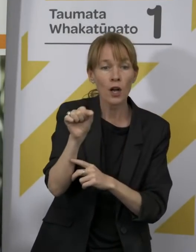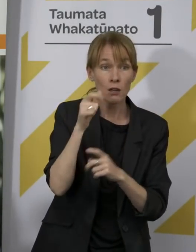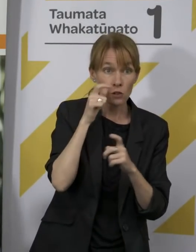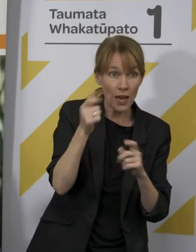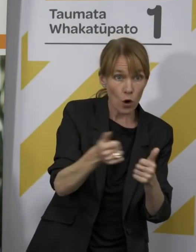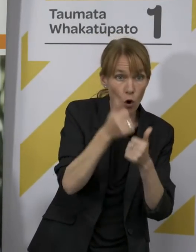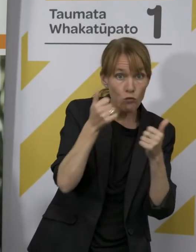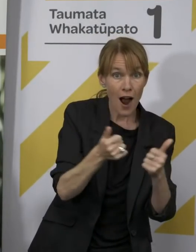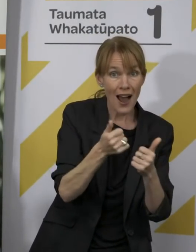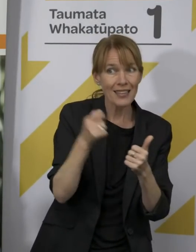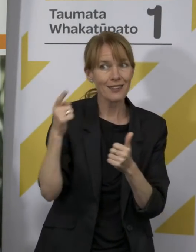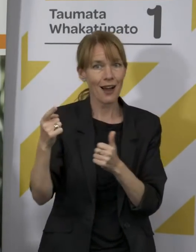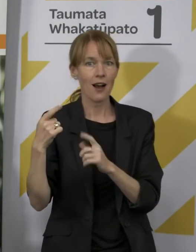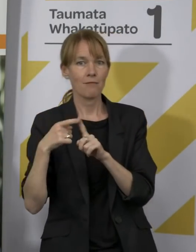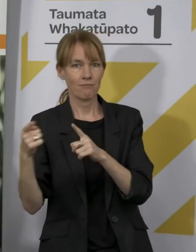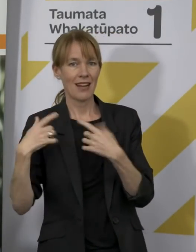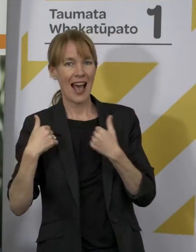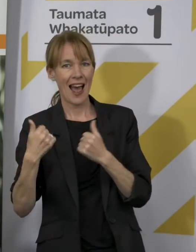and support.